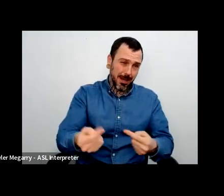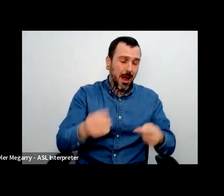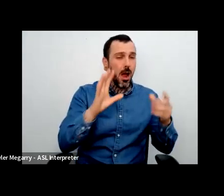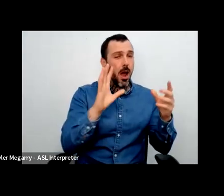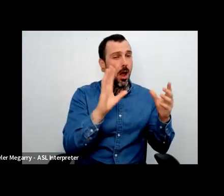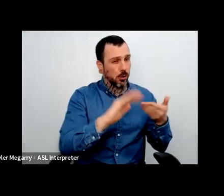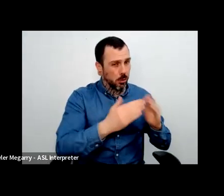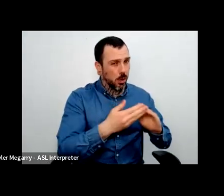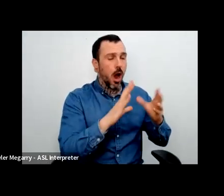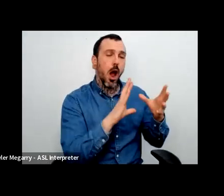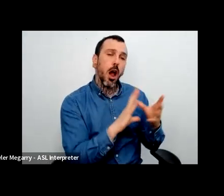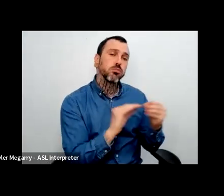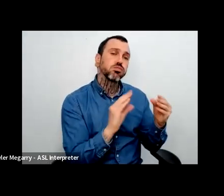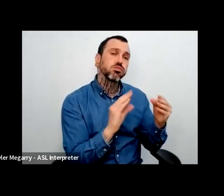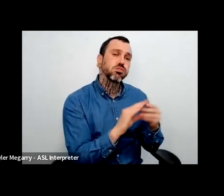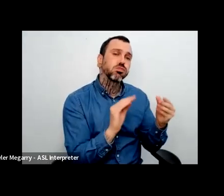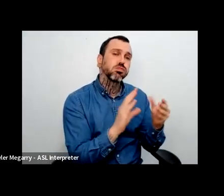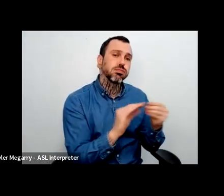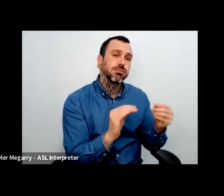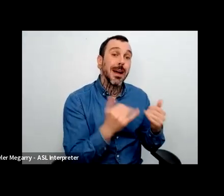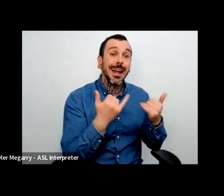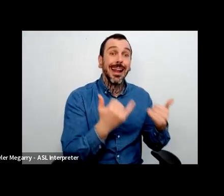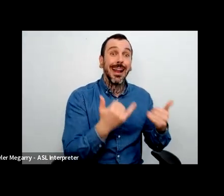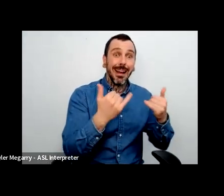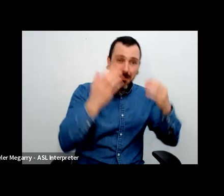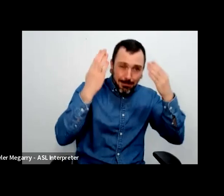suddenly being heard. And